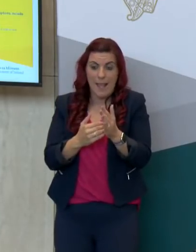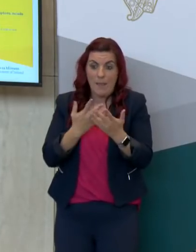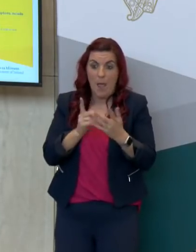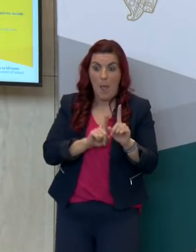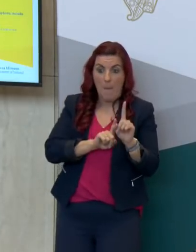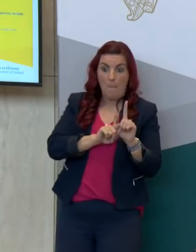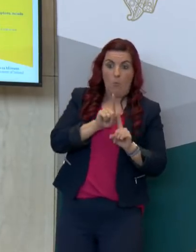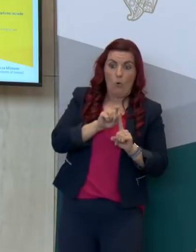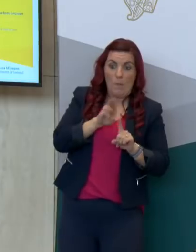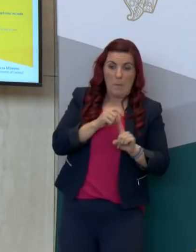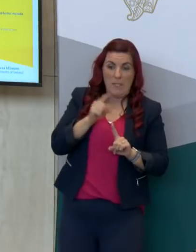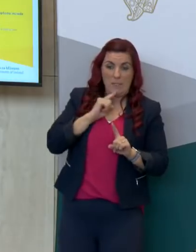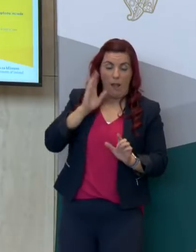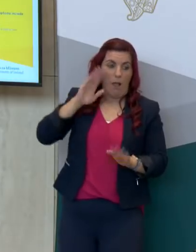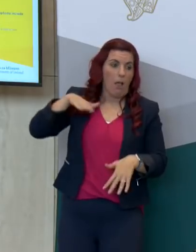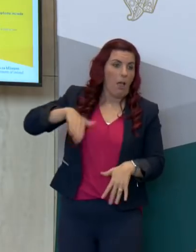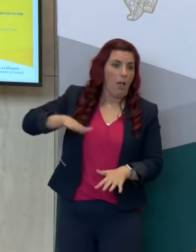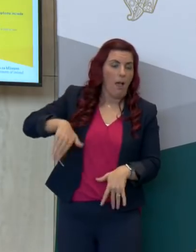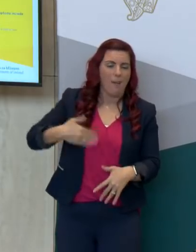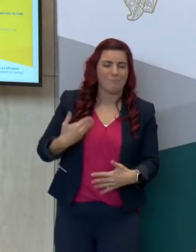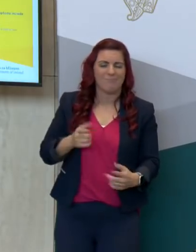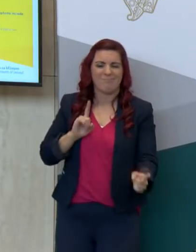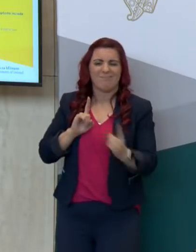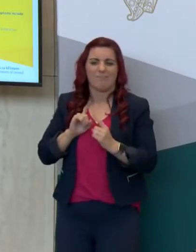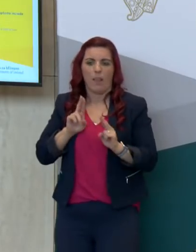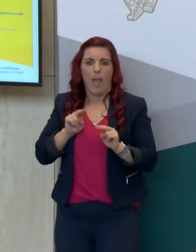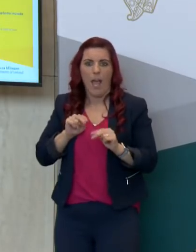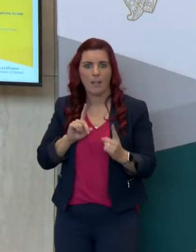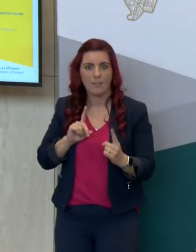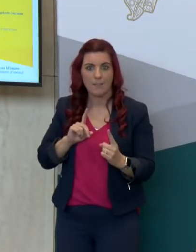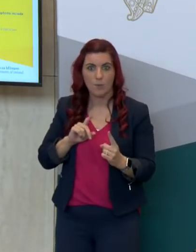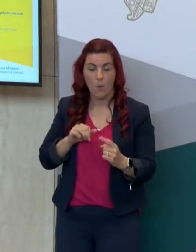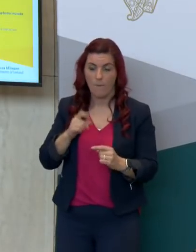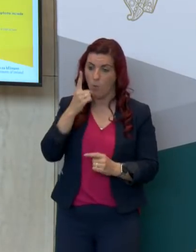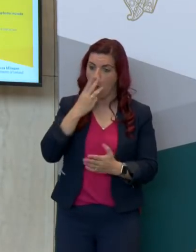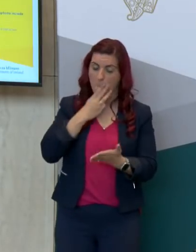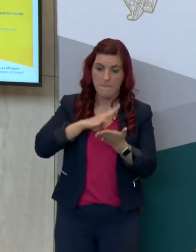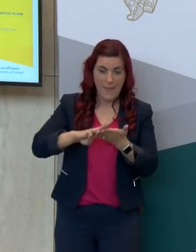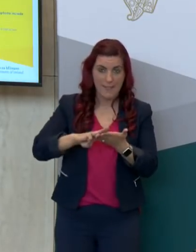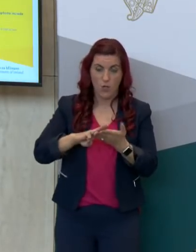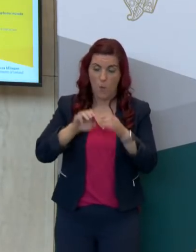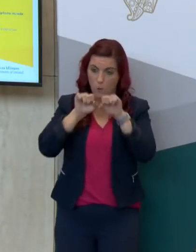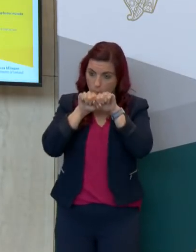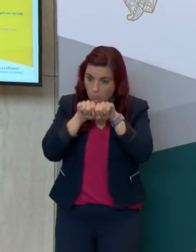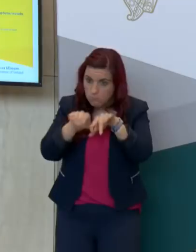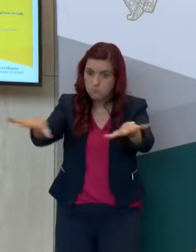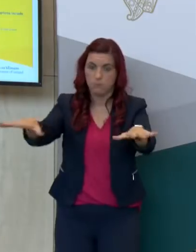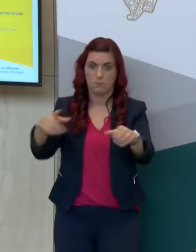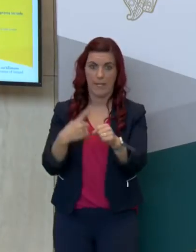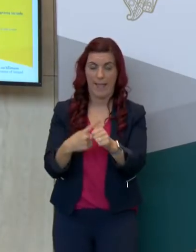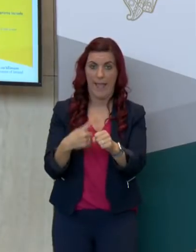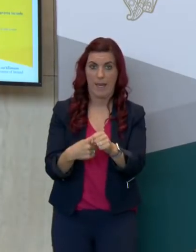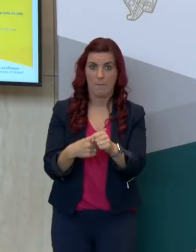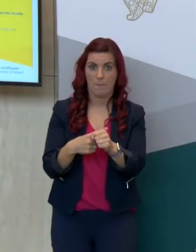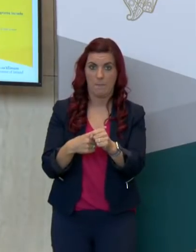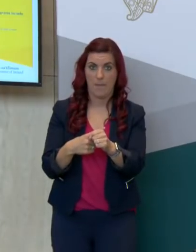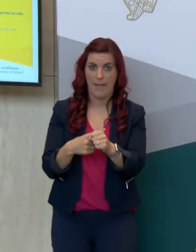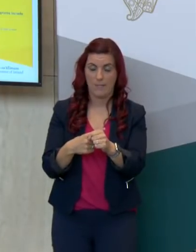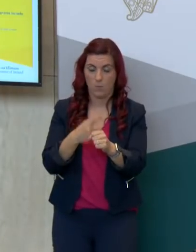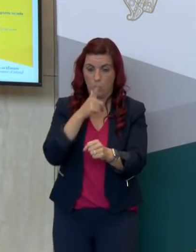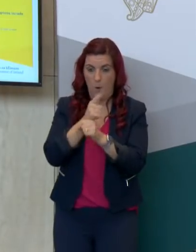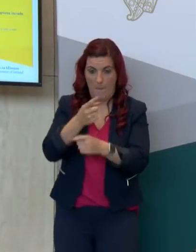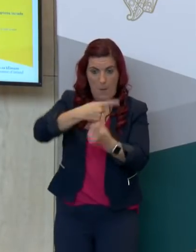have dropped their guard in relation to that. So if there's one message that I would get out there in terms of the behaviours that